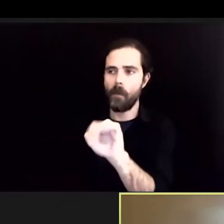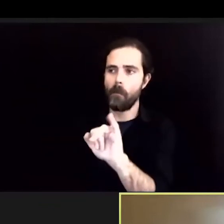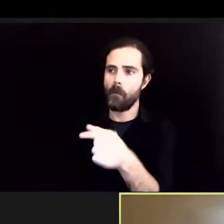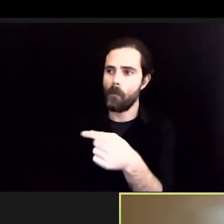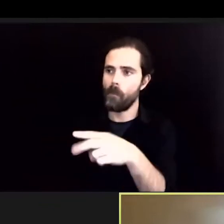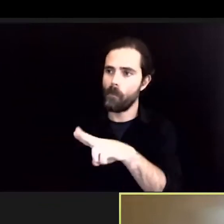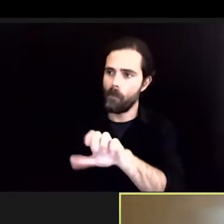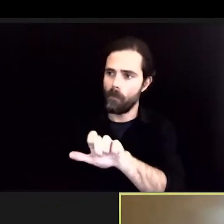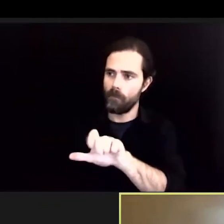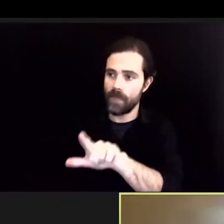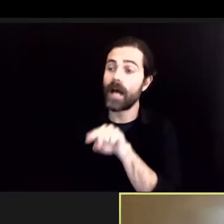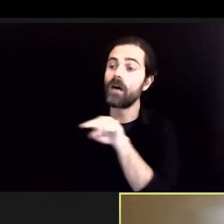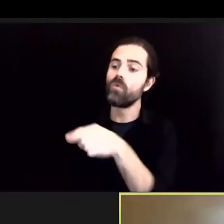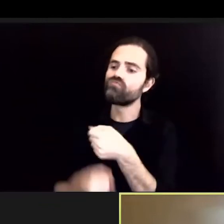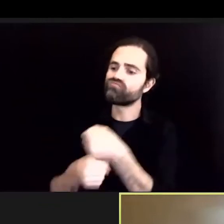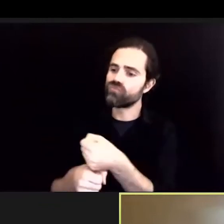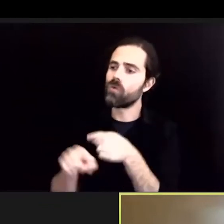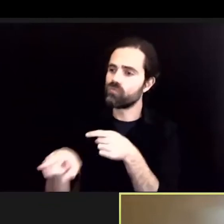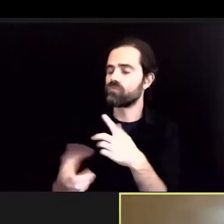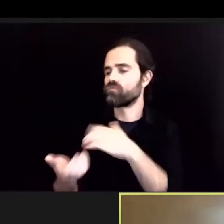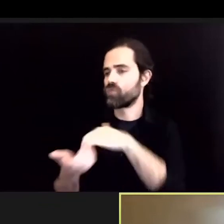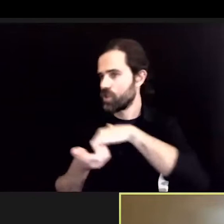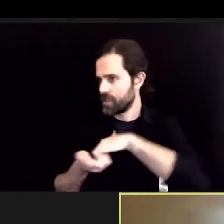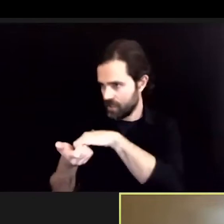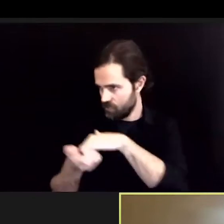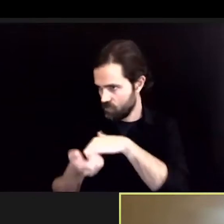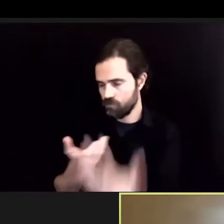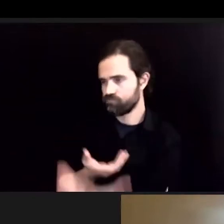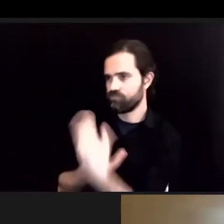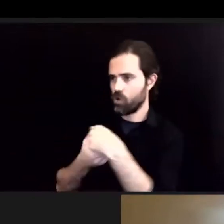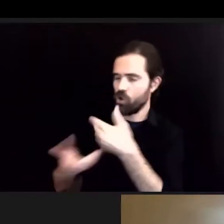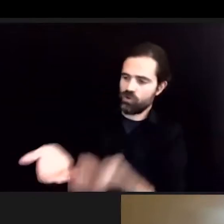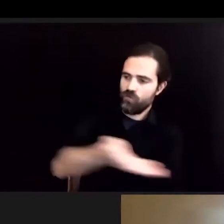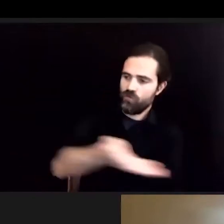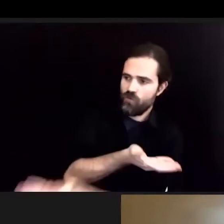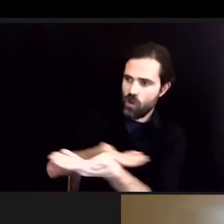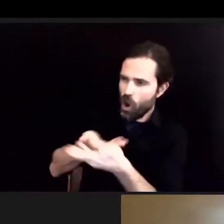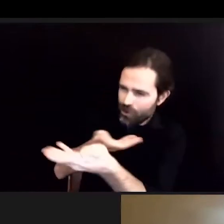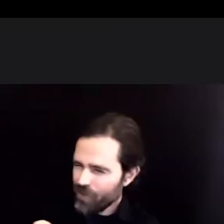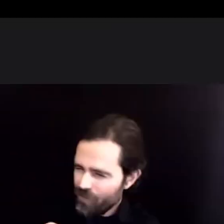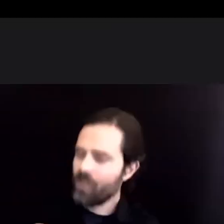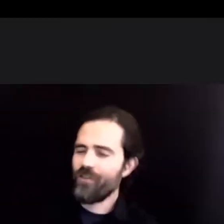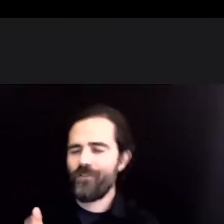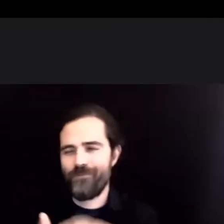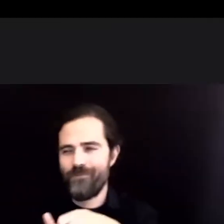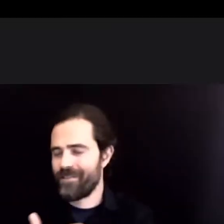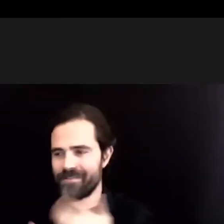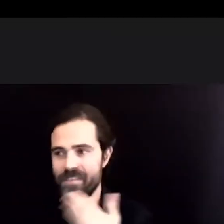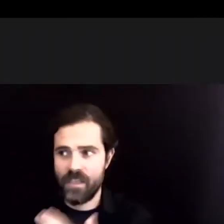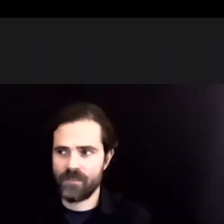organization's contribution to the project. Thanks to you. Mm-hmm. And